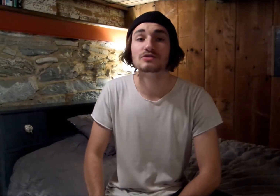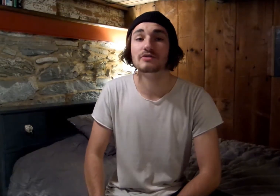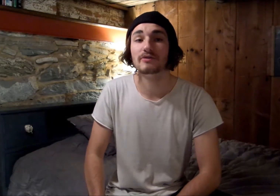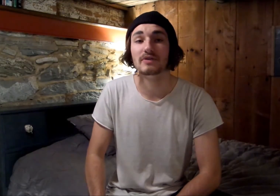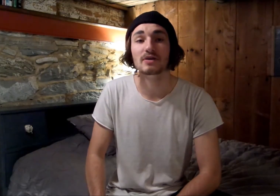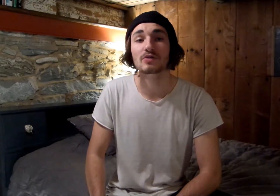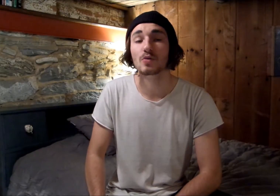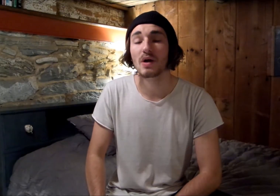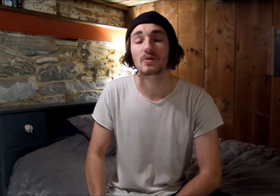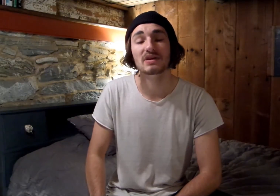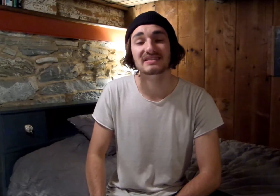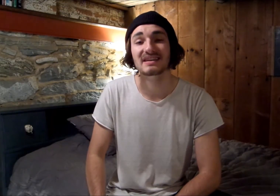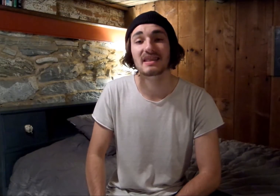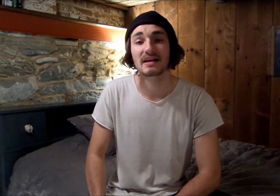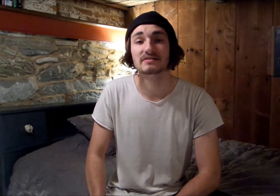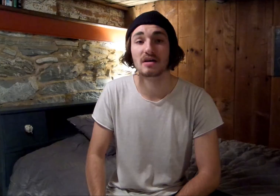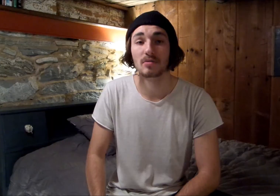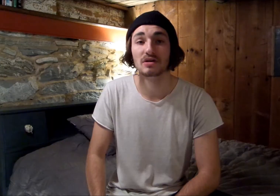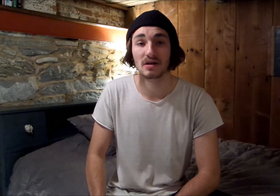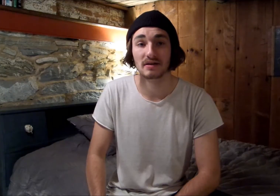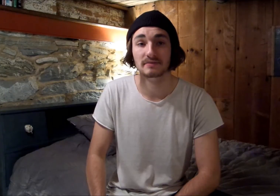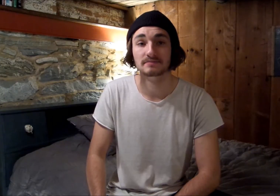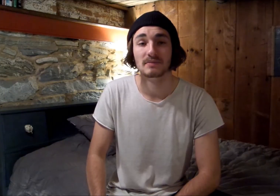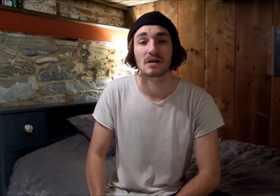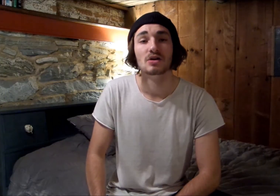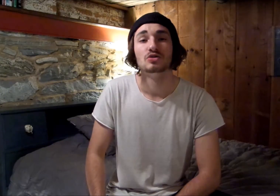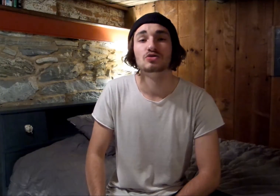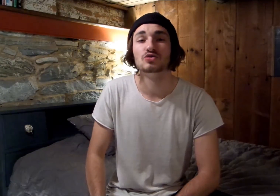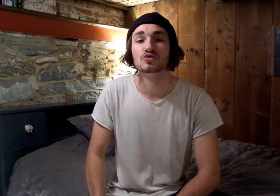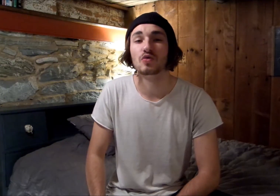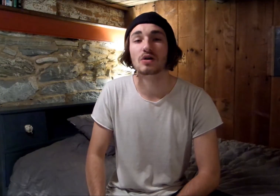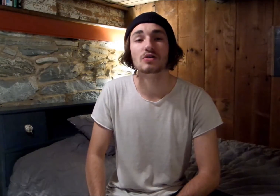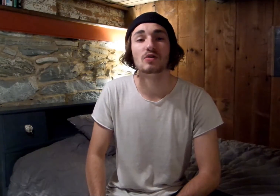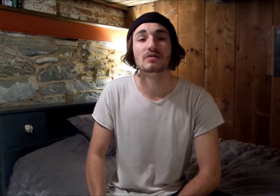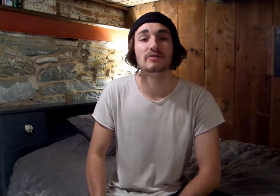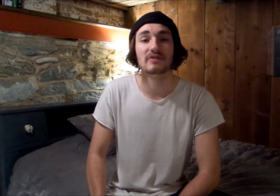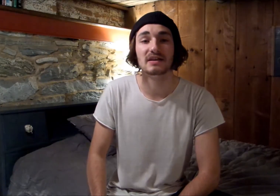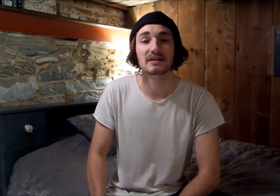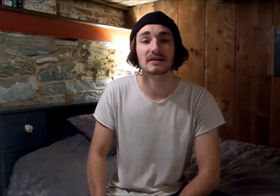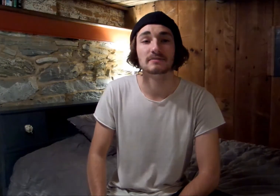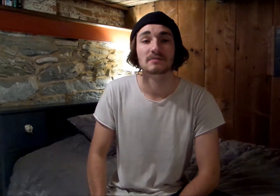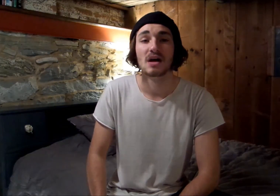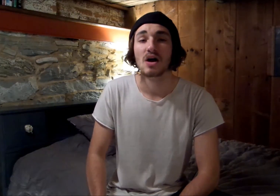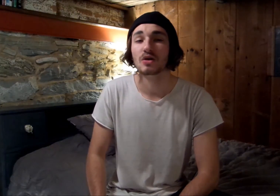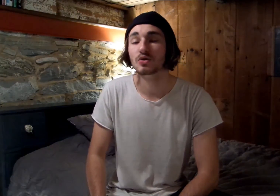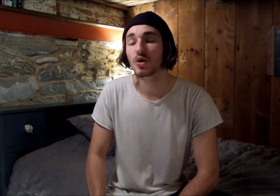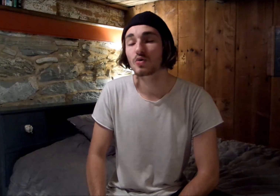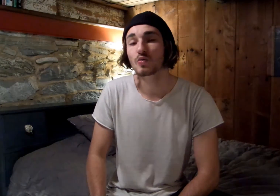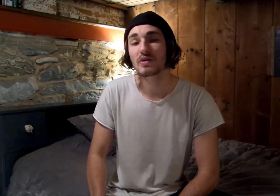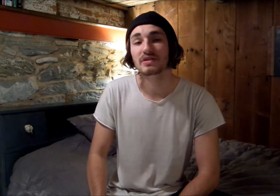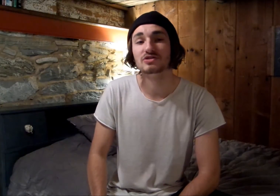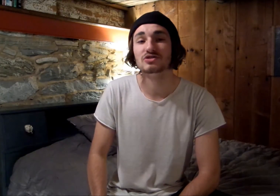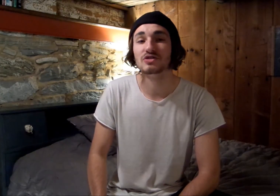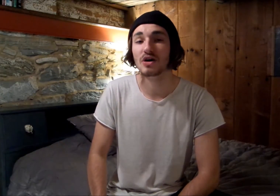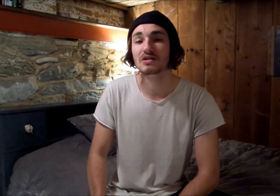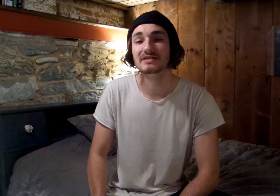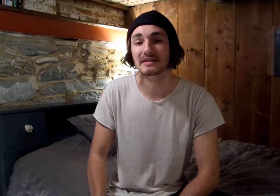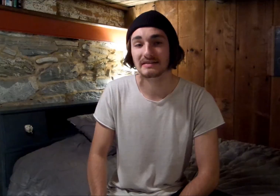to feel the way we did that summer night. Drunk on a feeling, alone with the stars in the